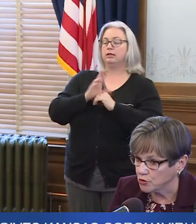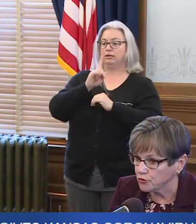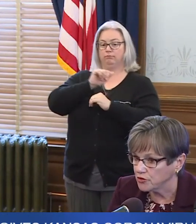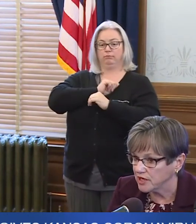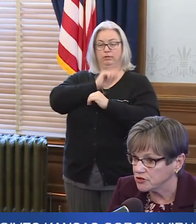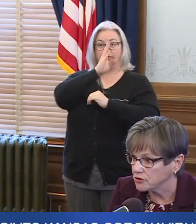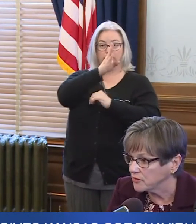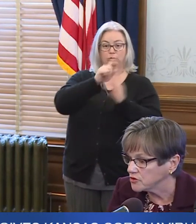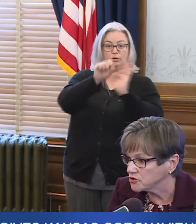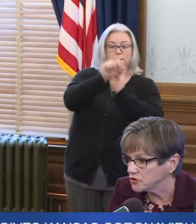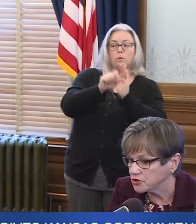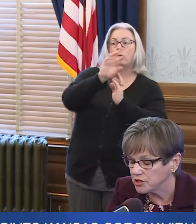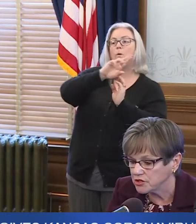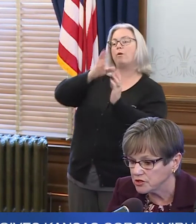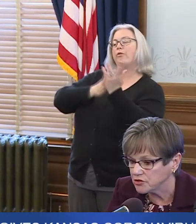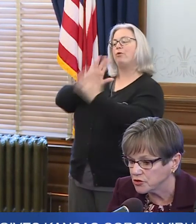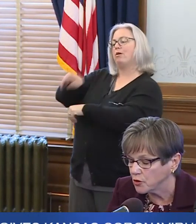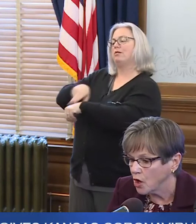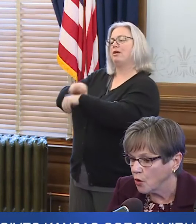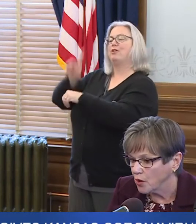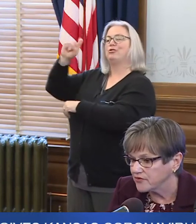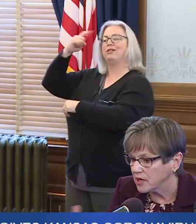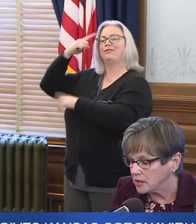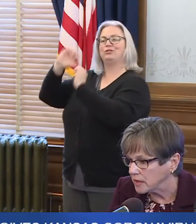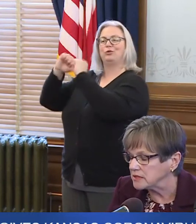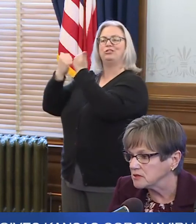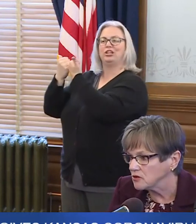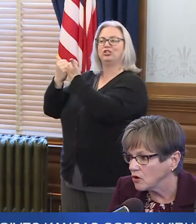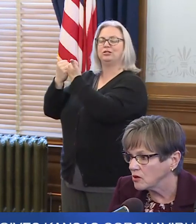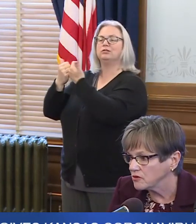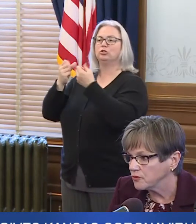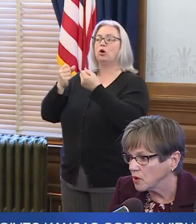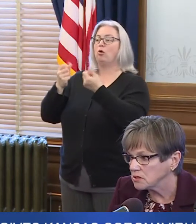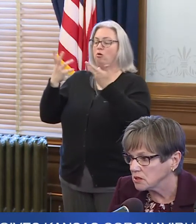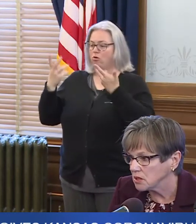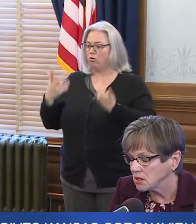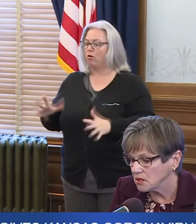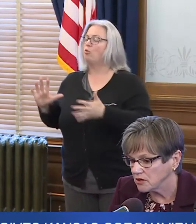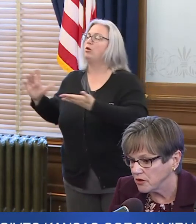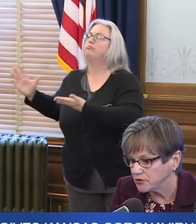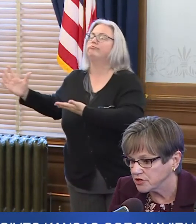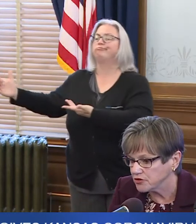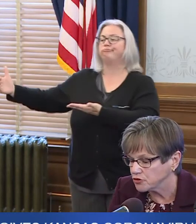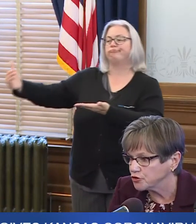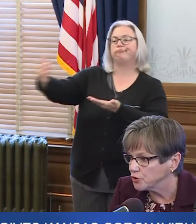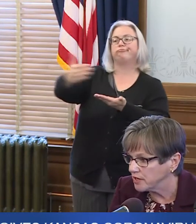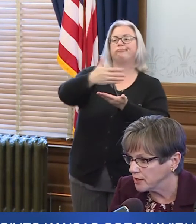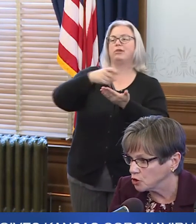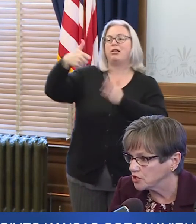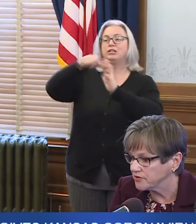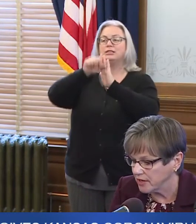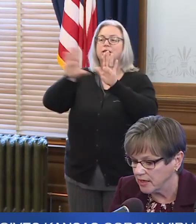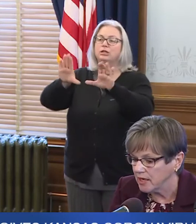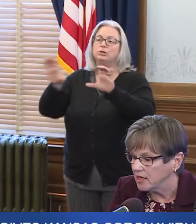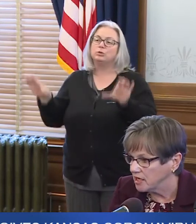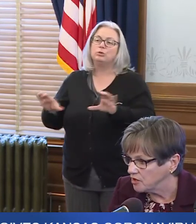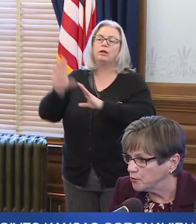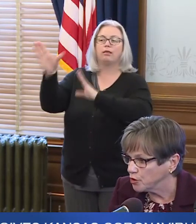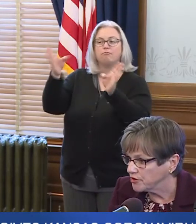state or through the National Governors Association. And so we have collected all of what other states are doing and looked at